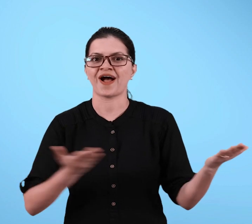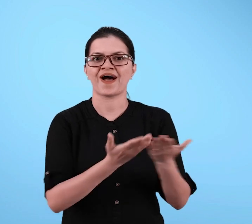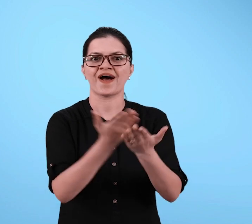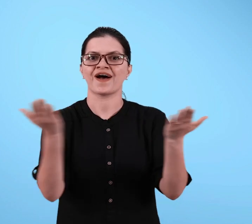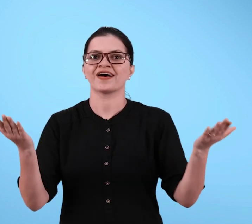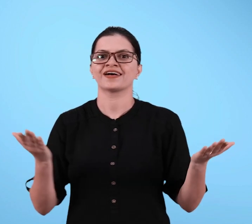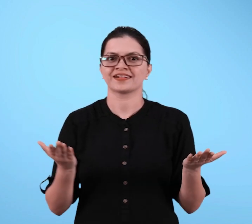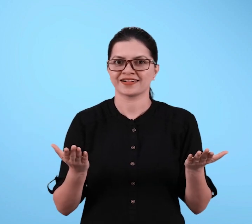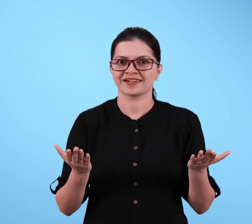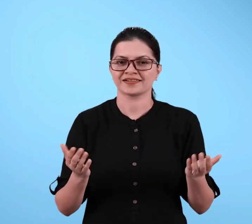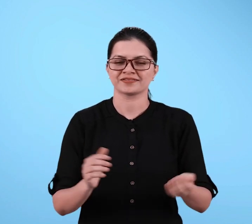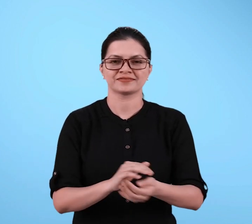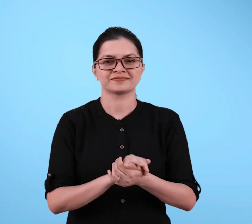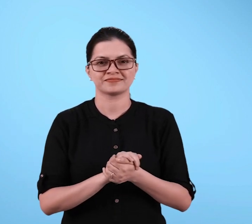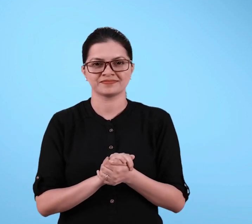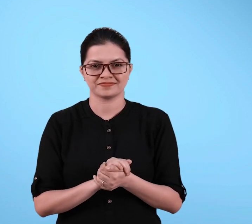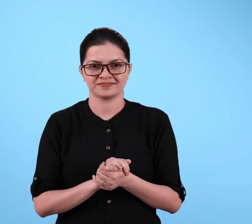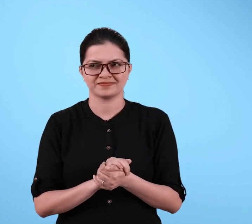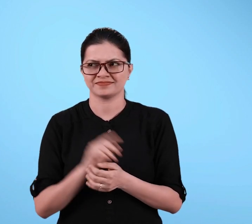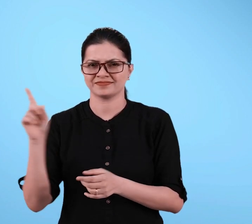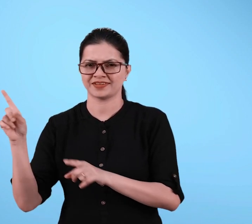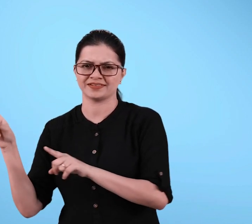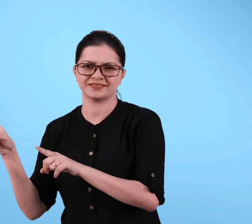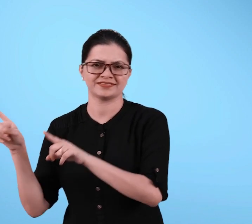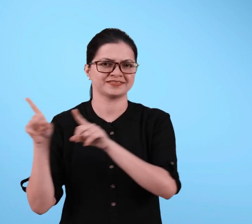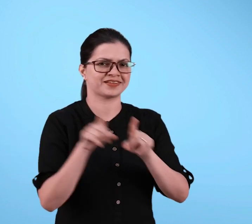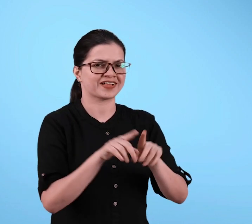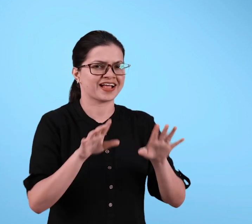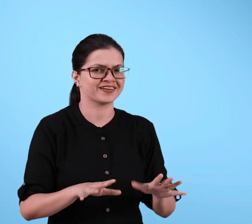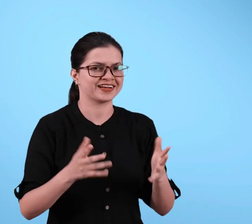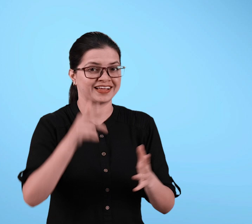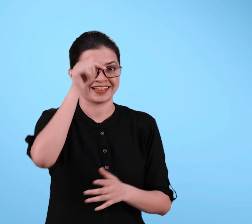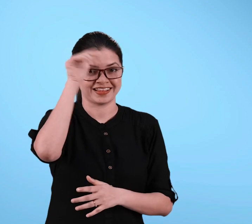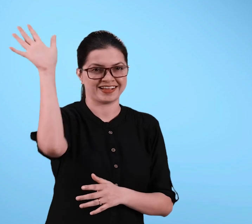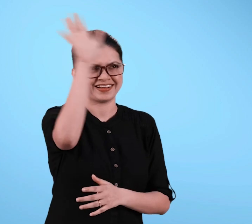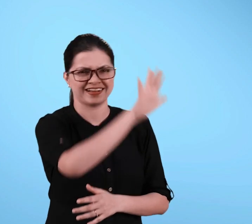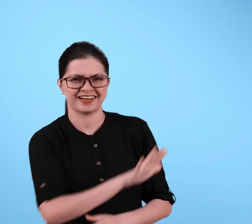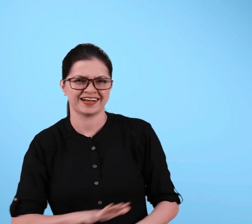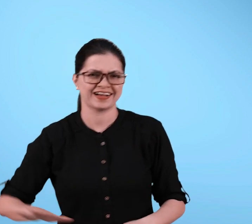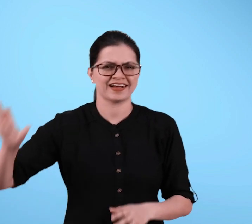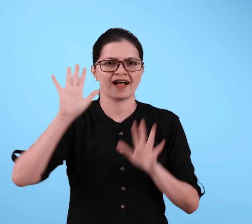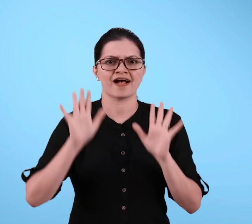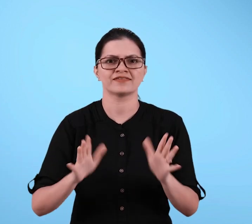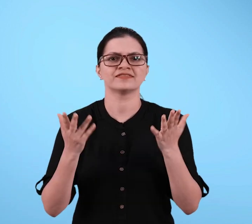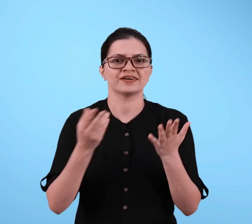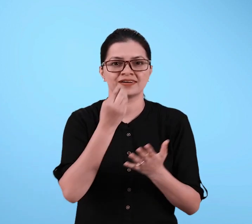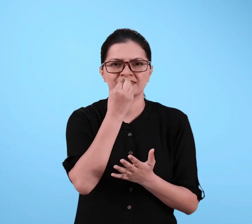Start. Just as there is a large variety Just in the as there food is a eaten large all over variety our in the country, food eaten all over our